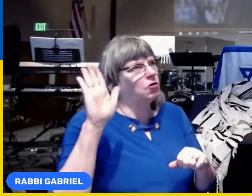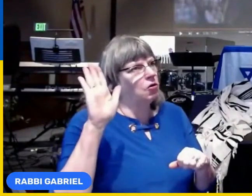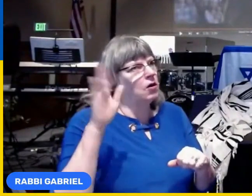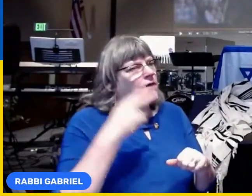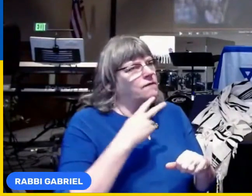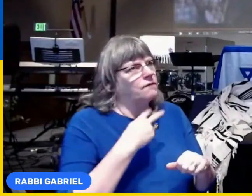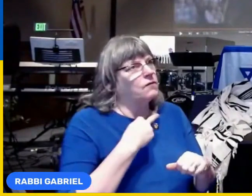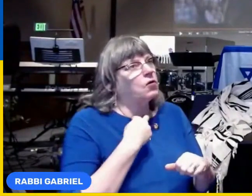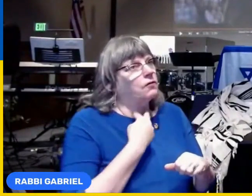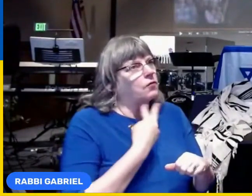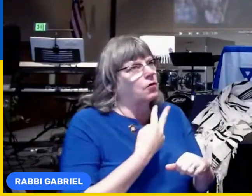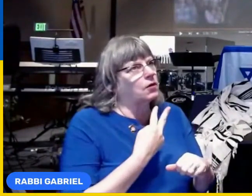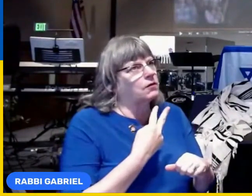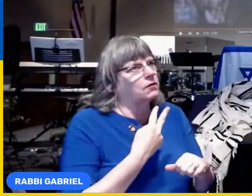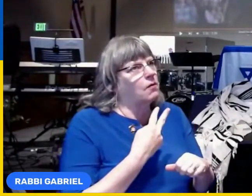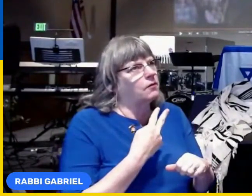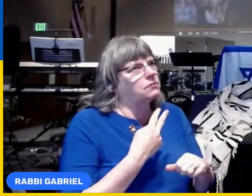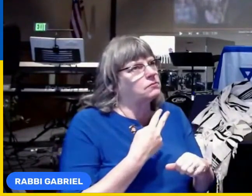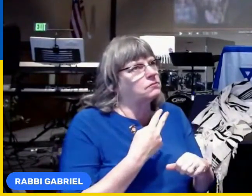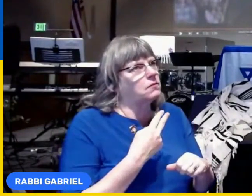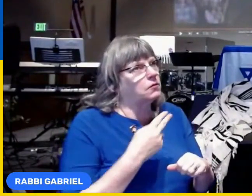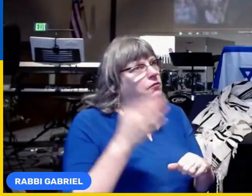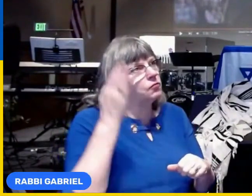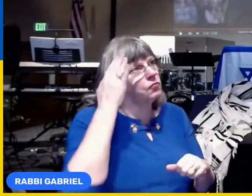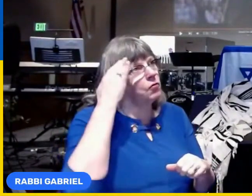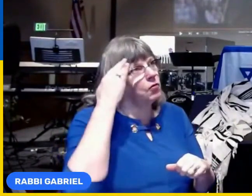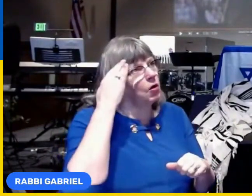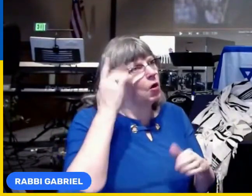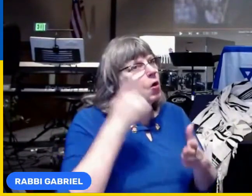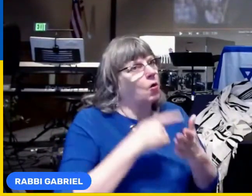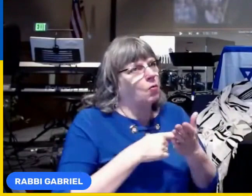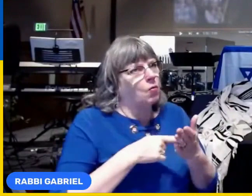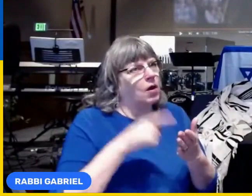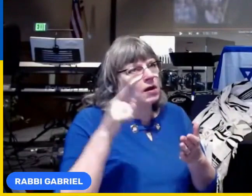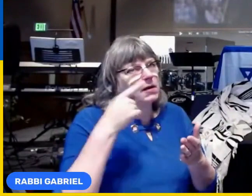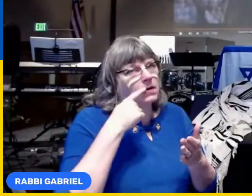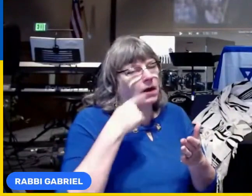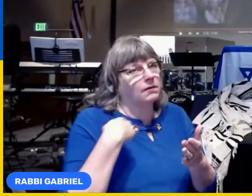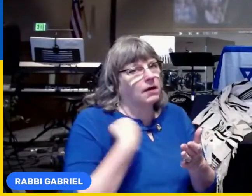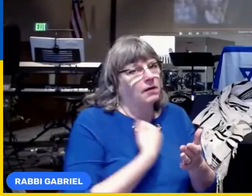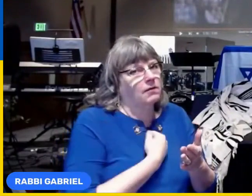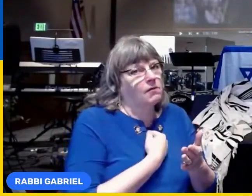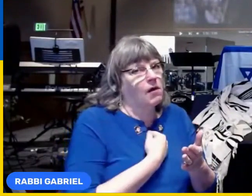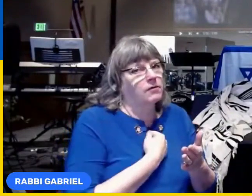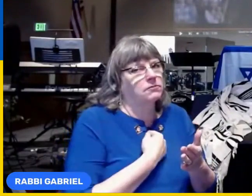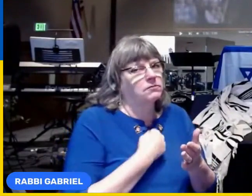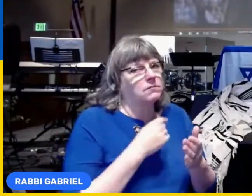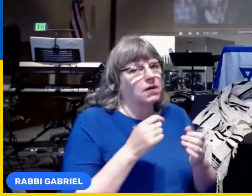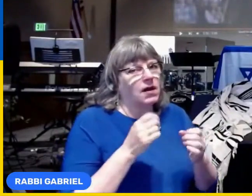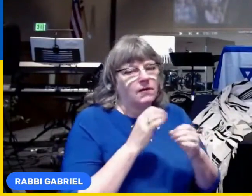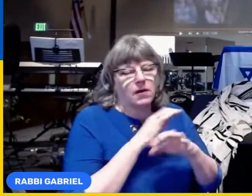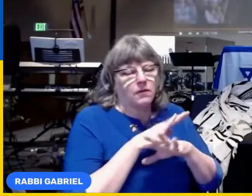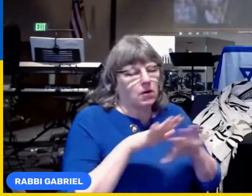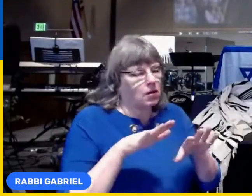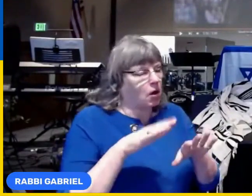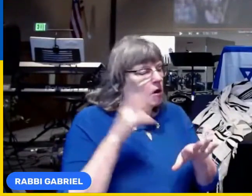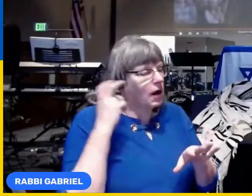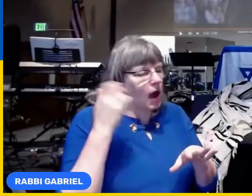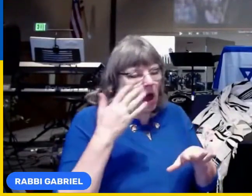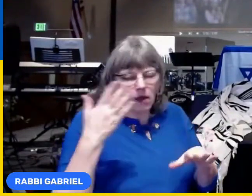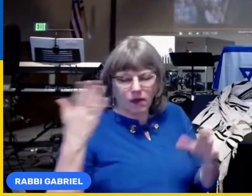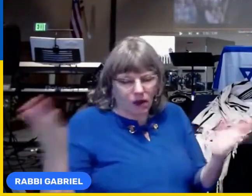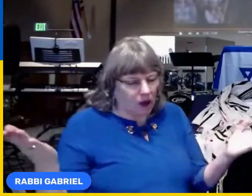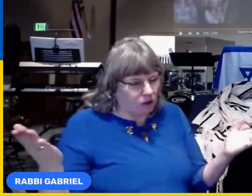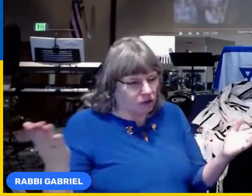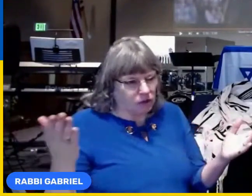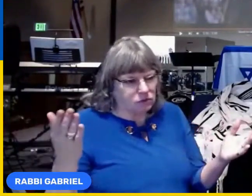hear your voice, to know what it tells us. Even if we never hear another thing, we have all